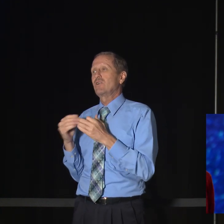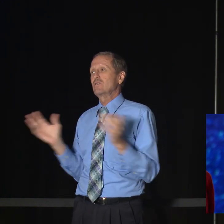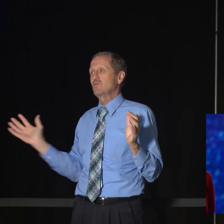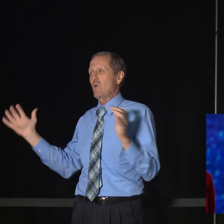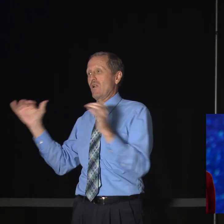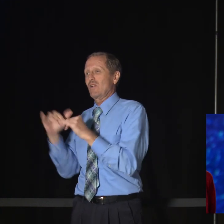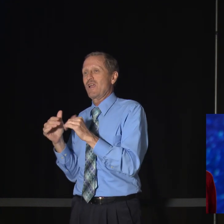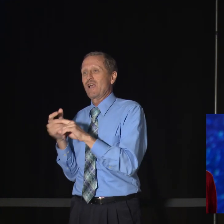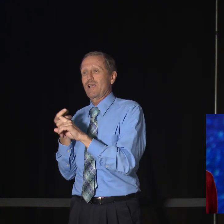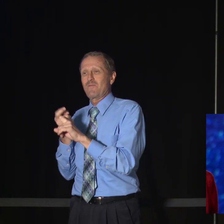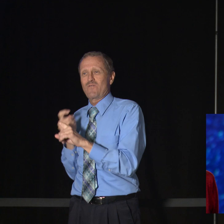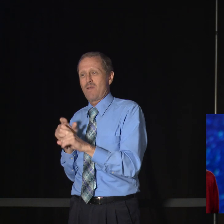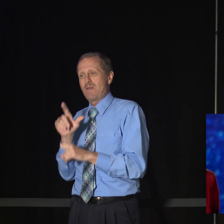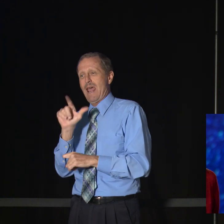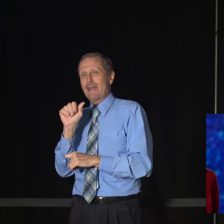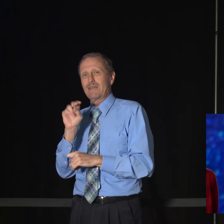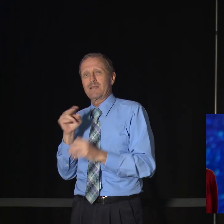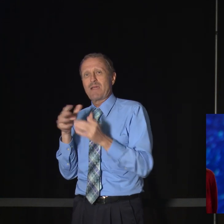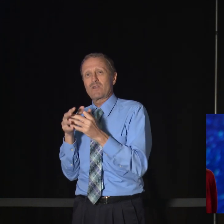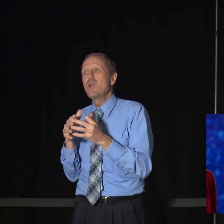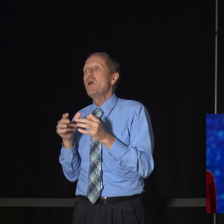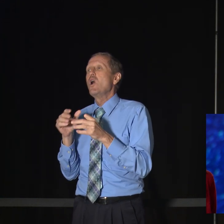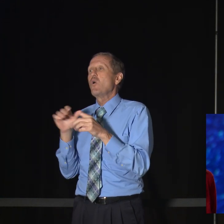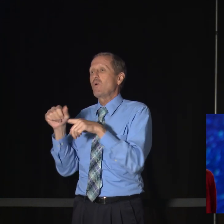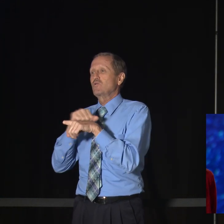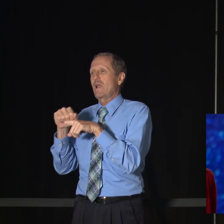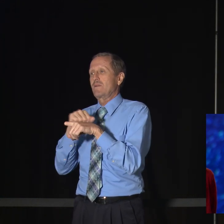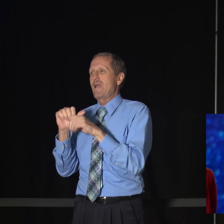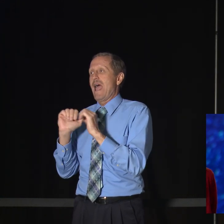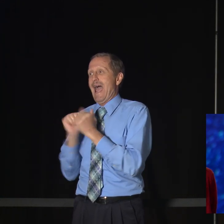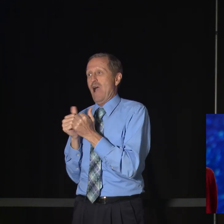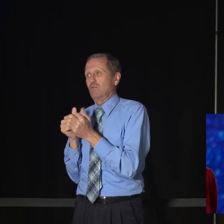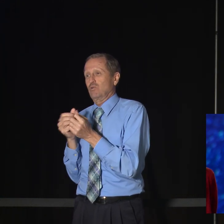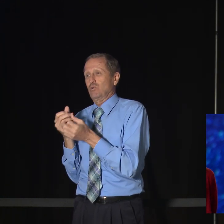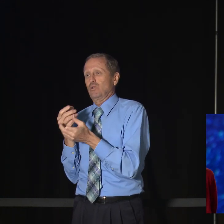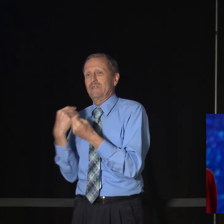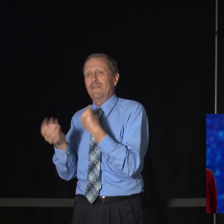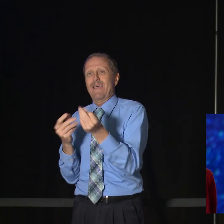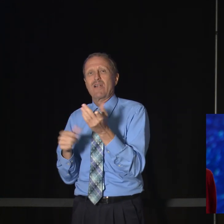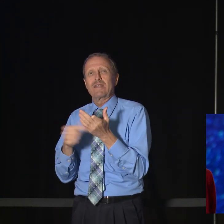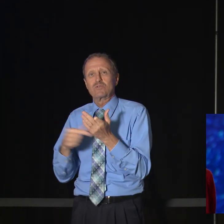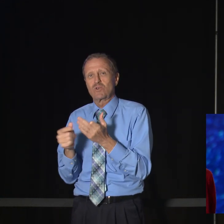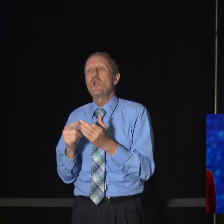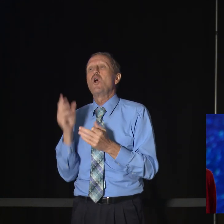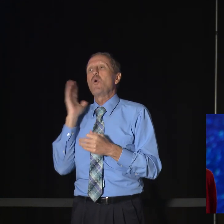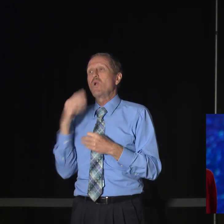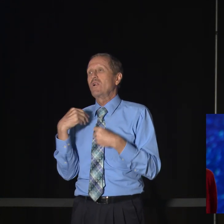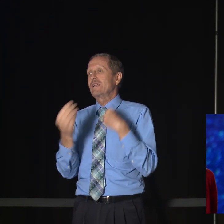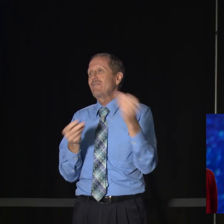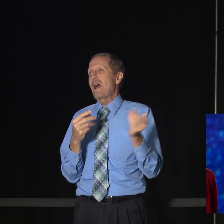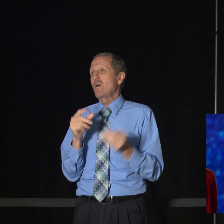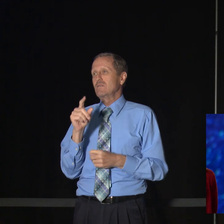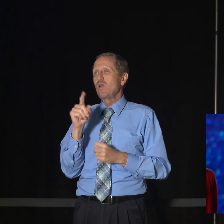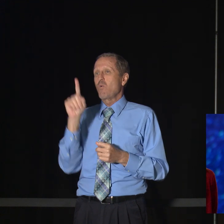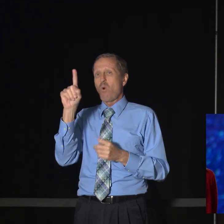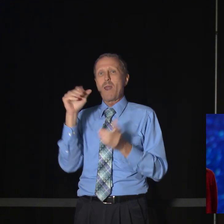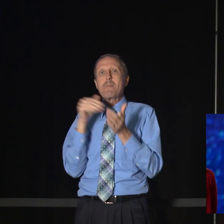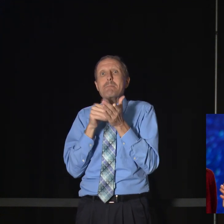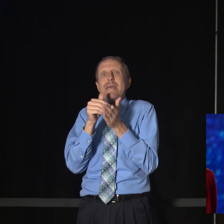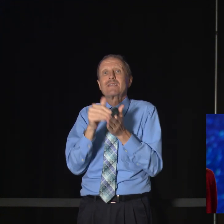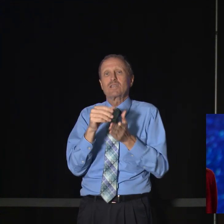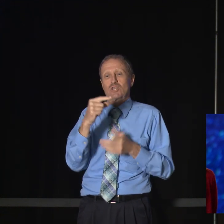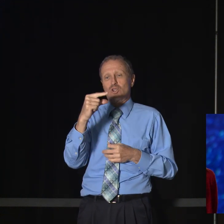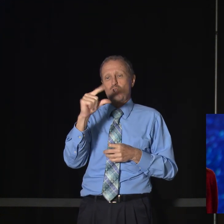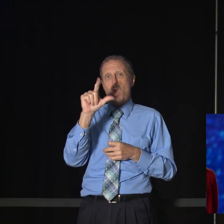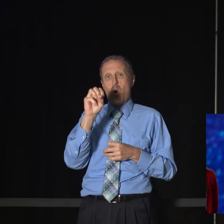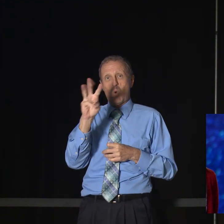over Latin America. We're going to be training them how to share literature, and we're going to be doing a 1 million glow challenge where we're going to be passing out